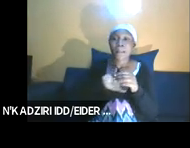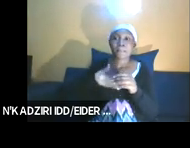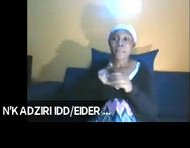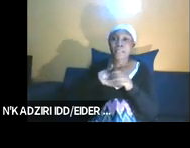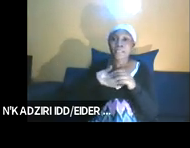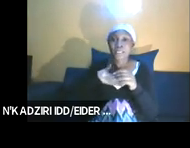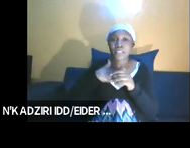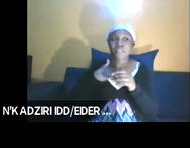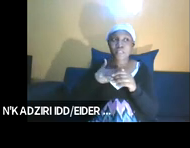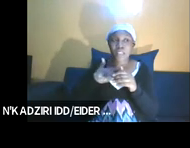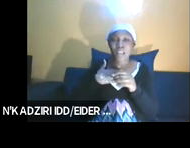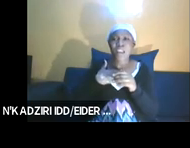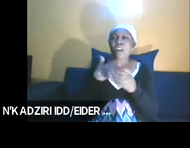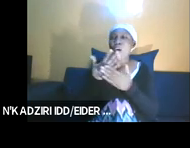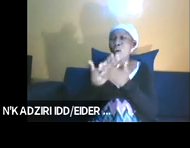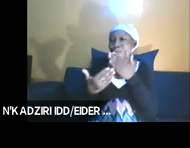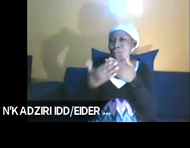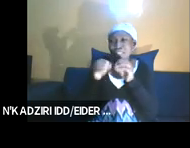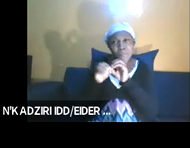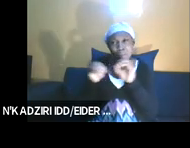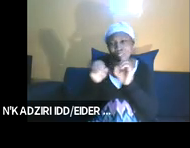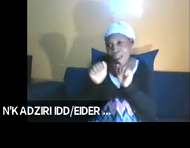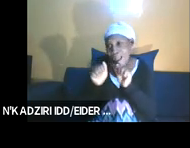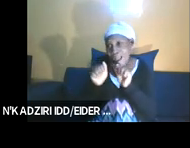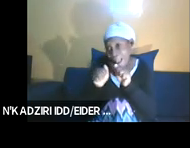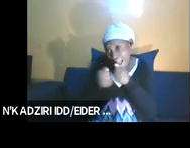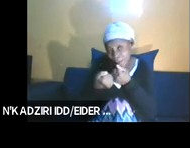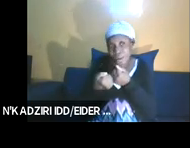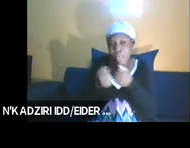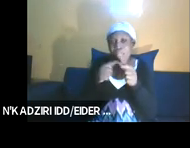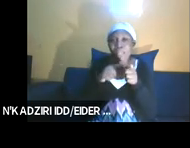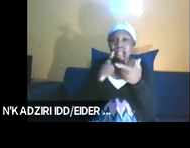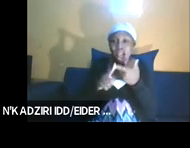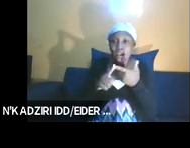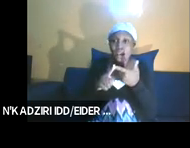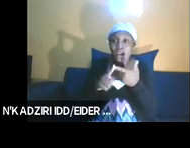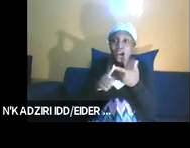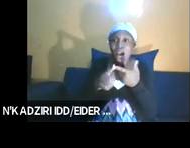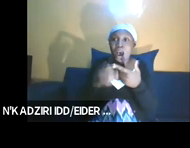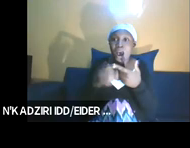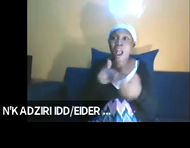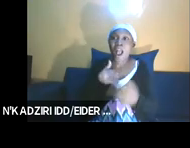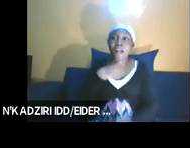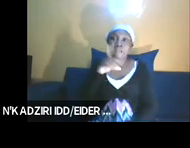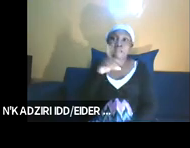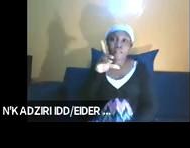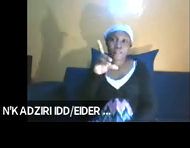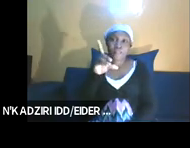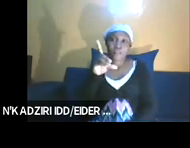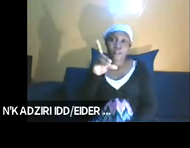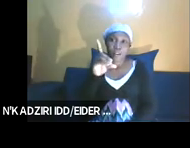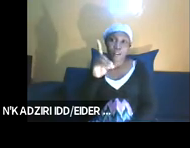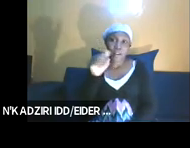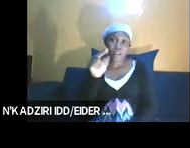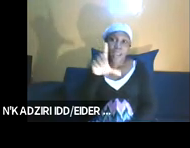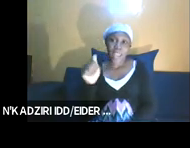in any way, of which we have not experienced this before, we have Daniella and I, Aurelia Monene, whom you can reach out